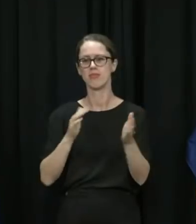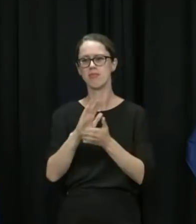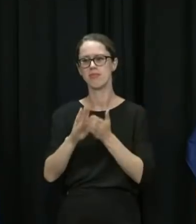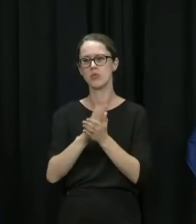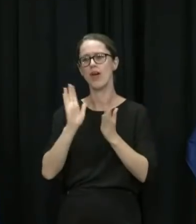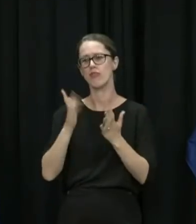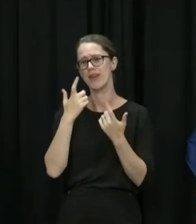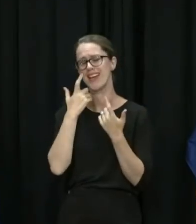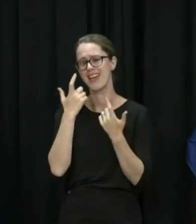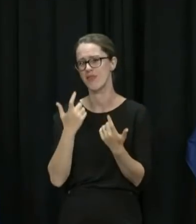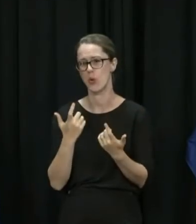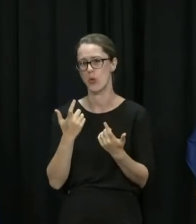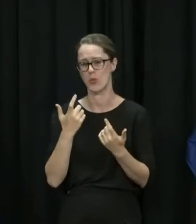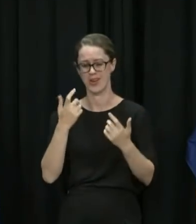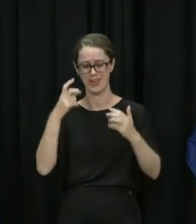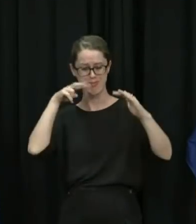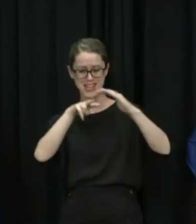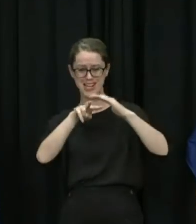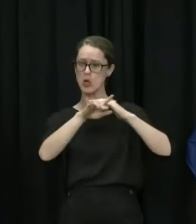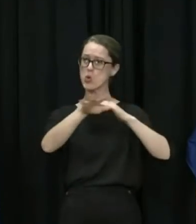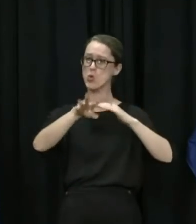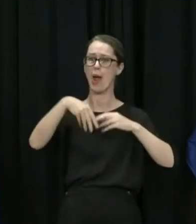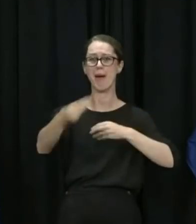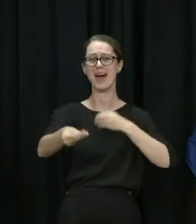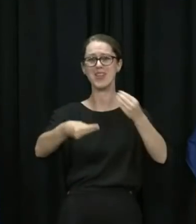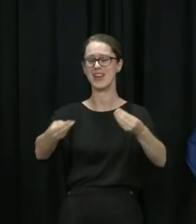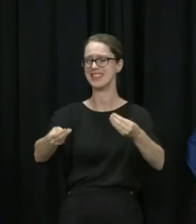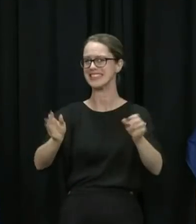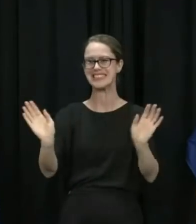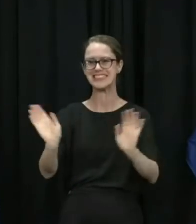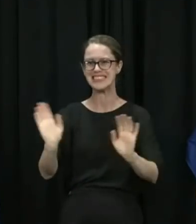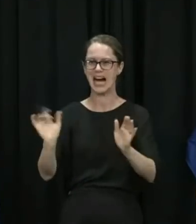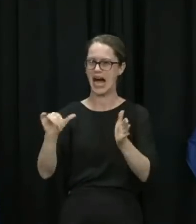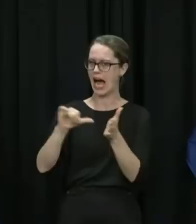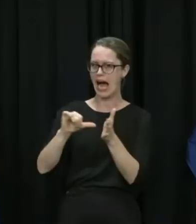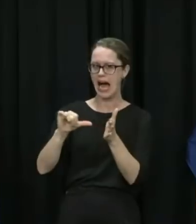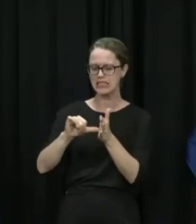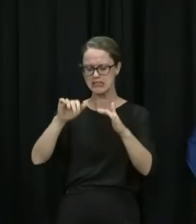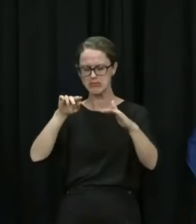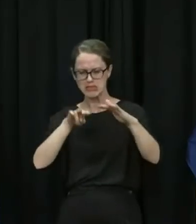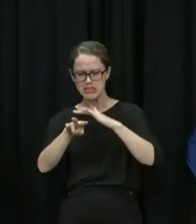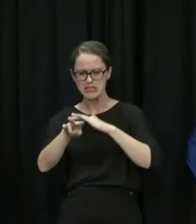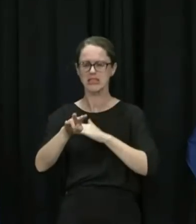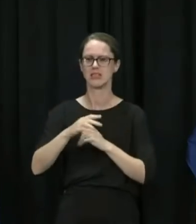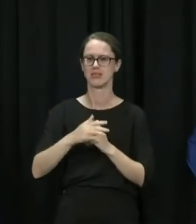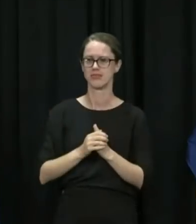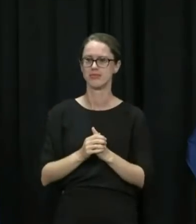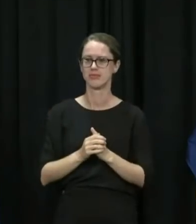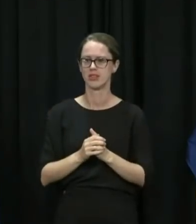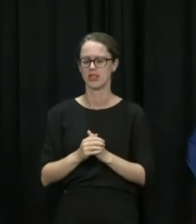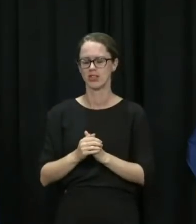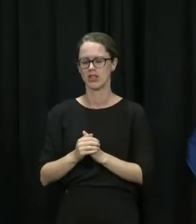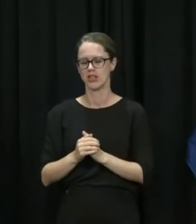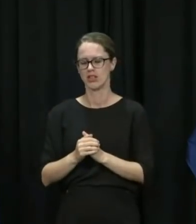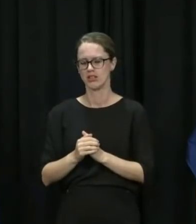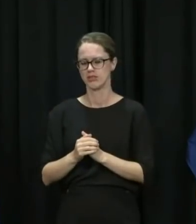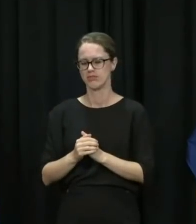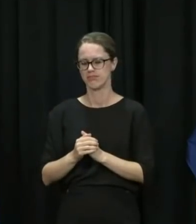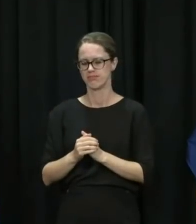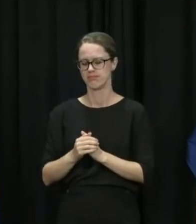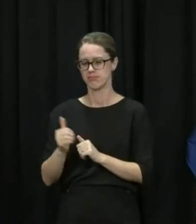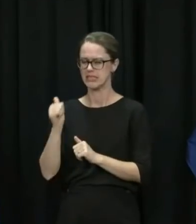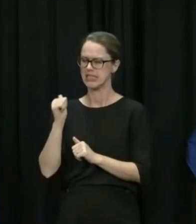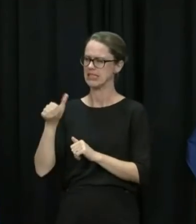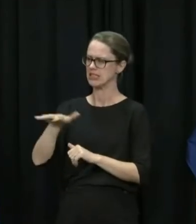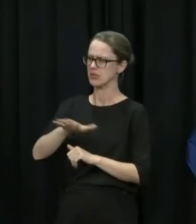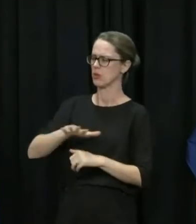virus, because you can't predict exactly who will infect someone else. And we have seen these interesting situations lately. At the same time, as we've